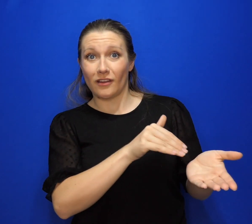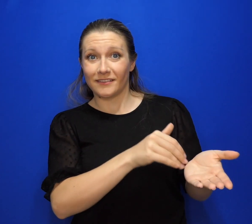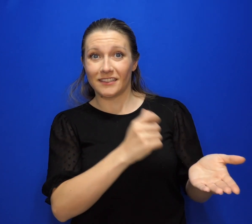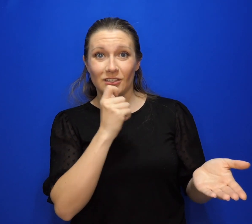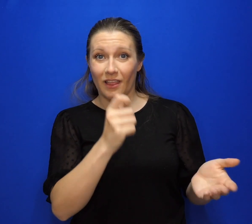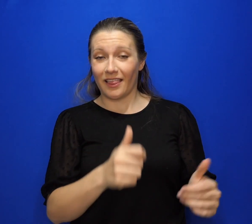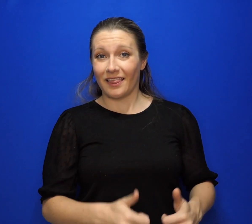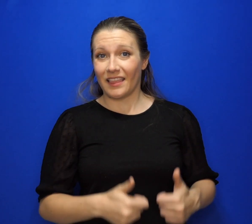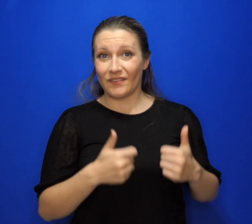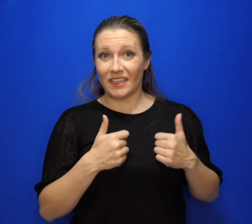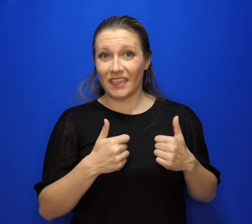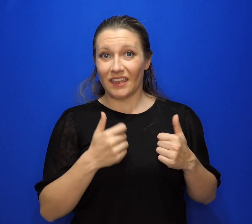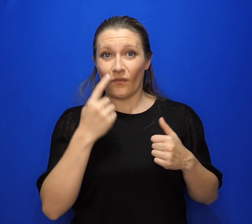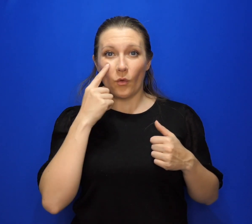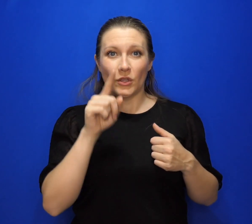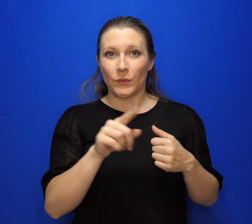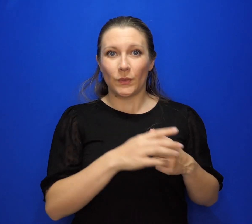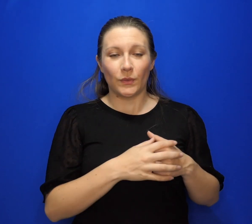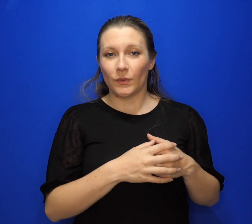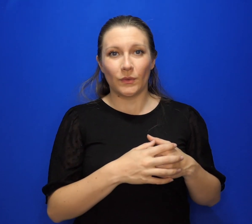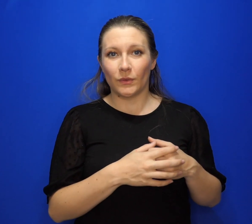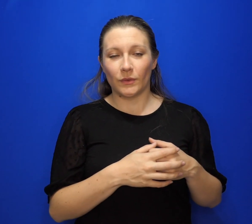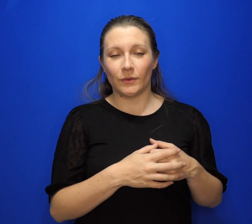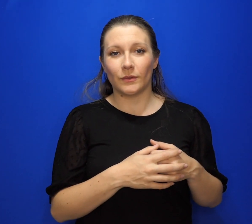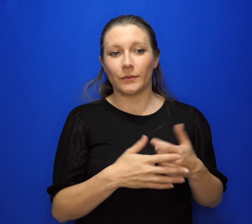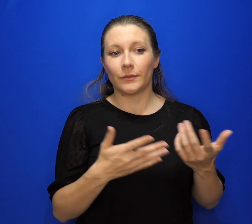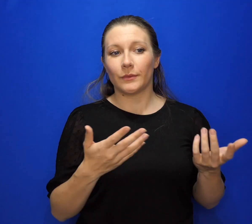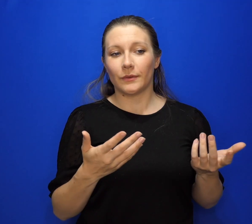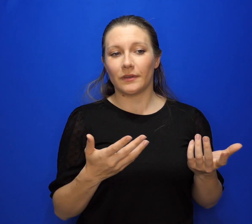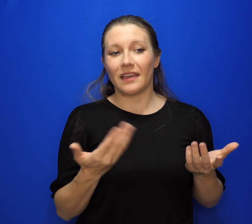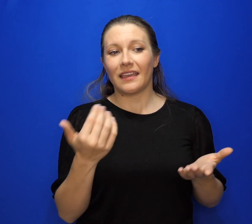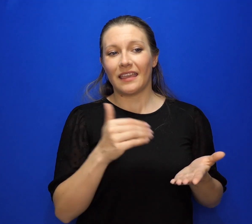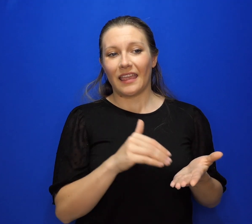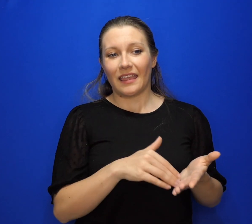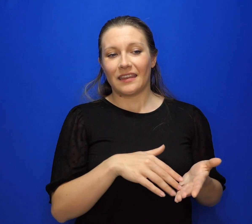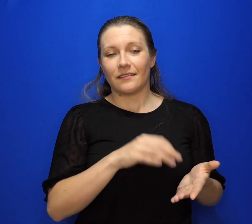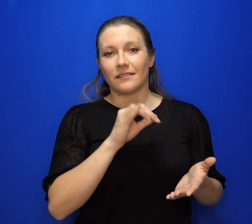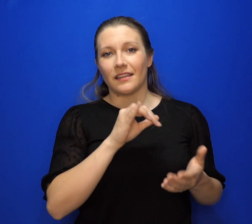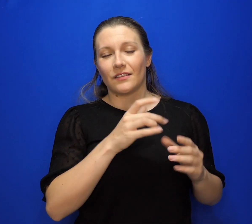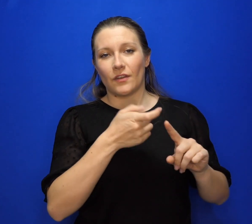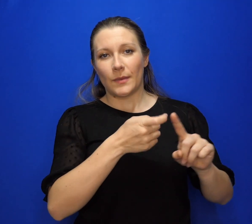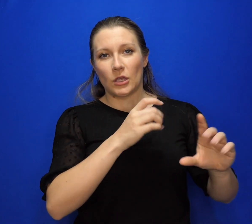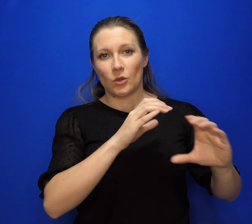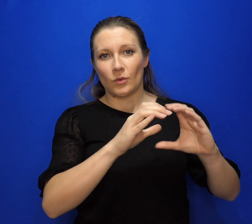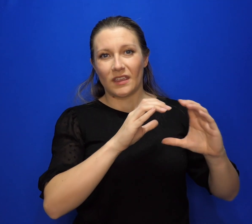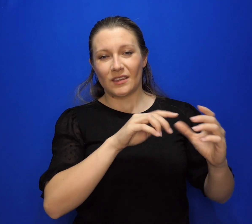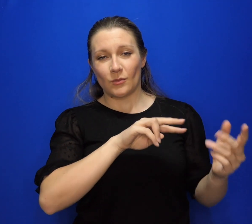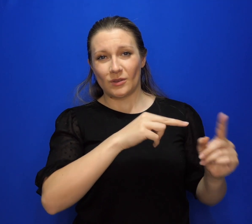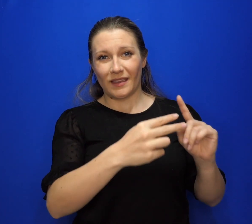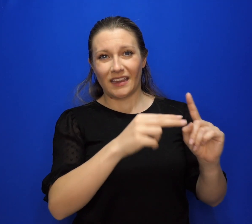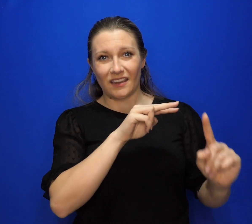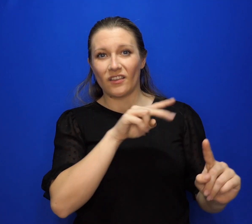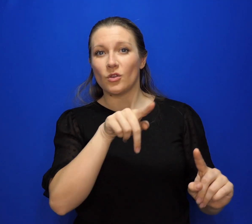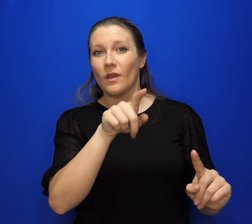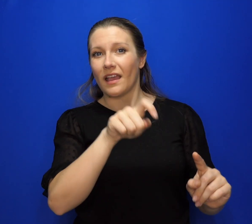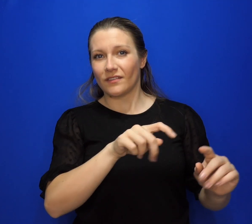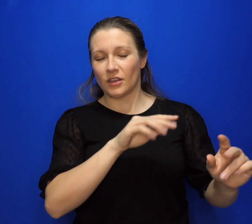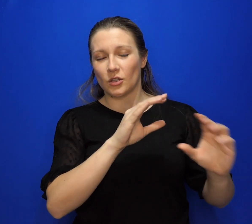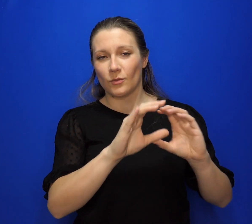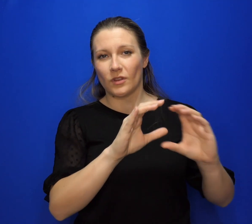clinician isn't living it for you. And those are some, again, from a communication standpoint, you have to communicate that